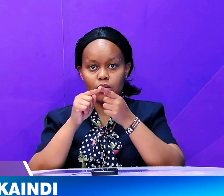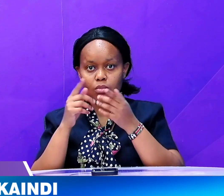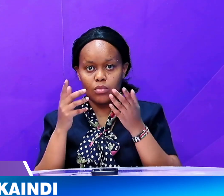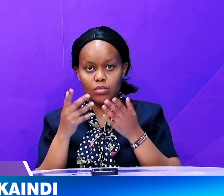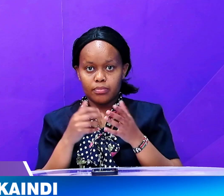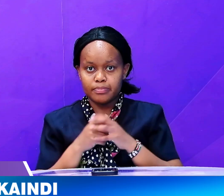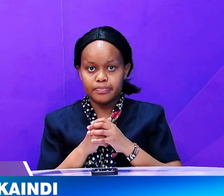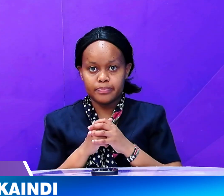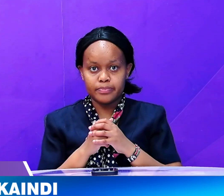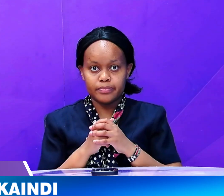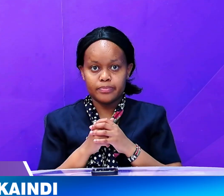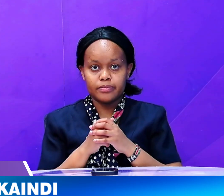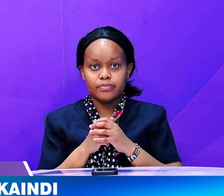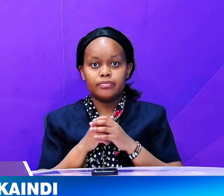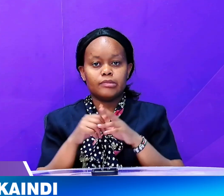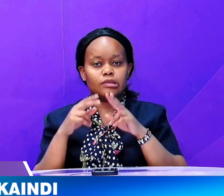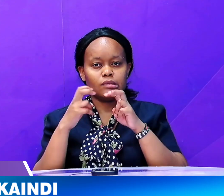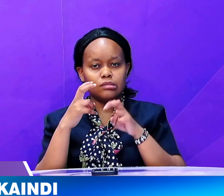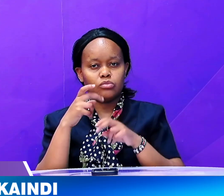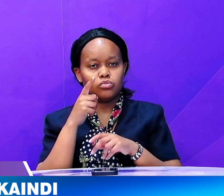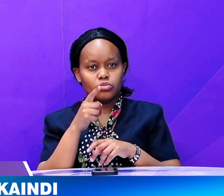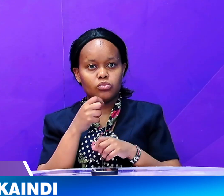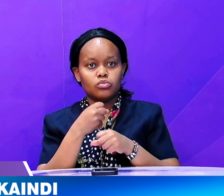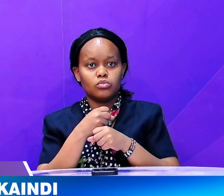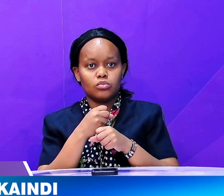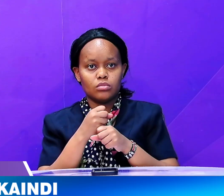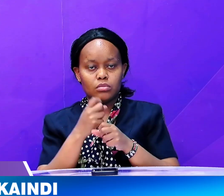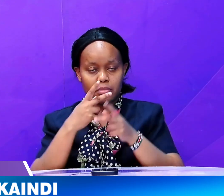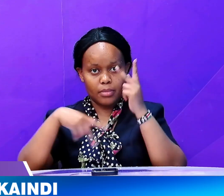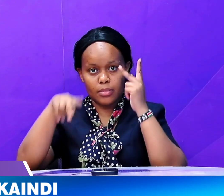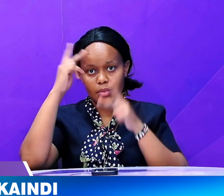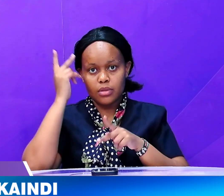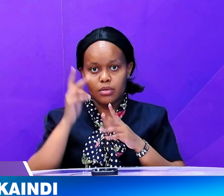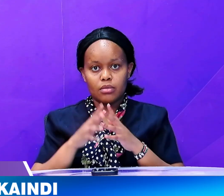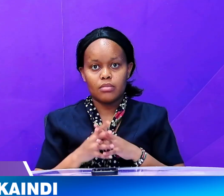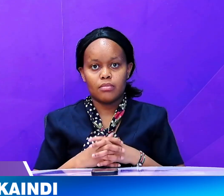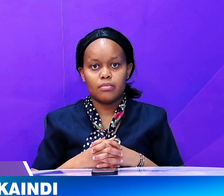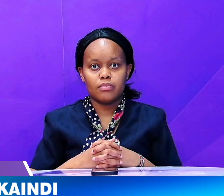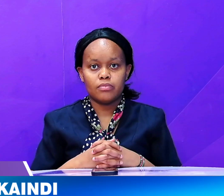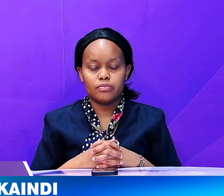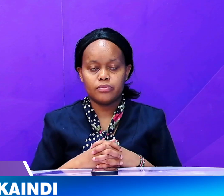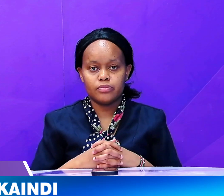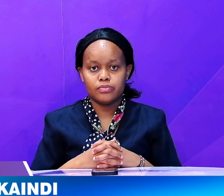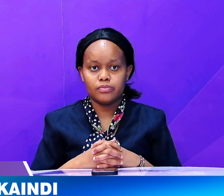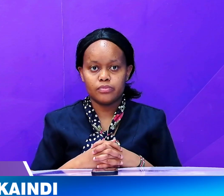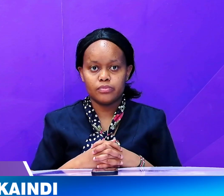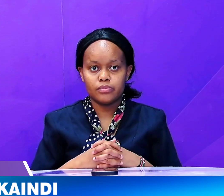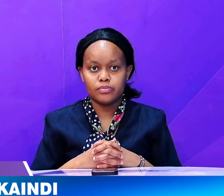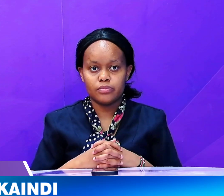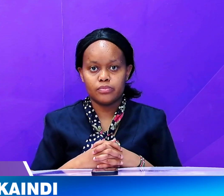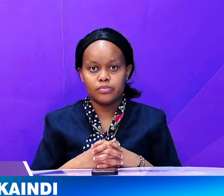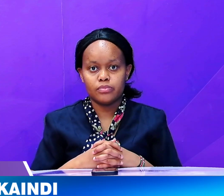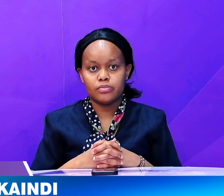responds to intense pressure lawyers face and aim to promote sustainable wellness within the